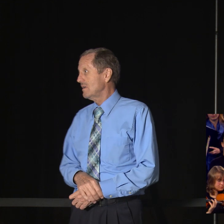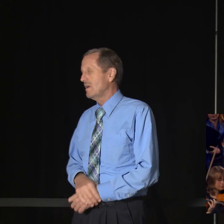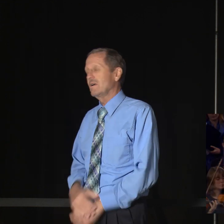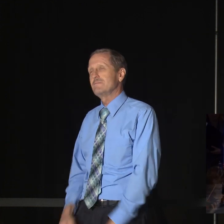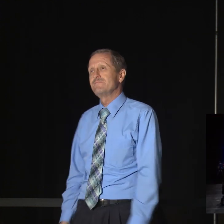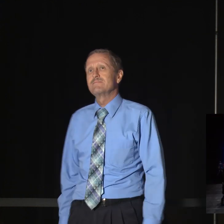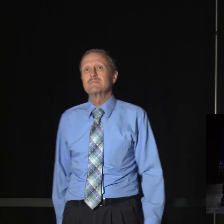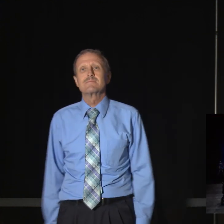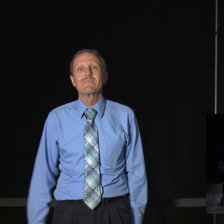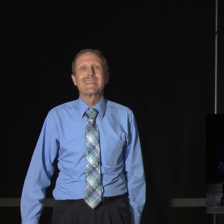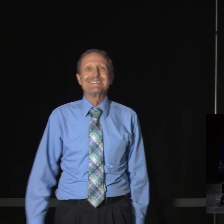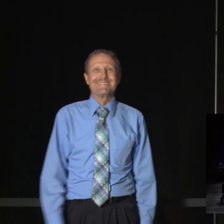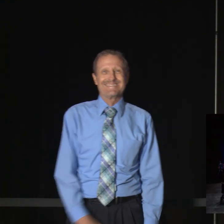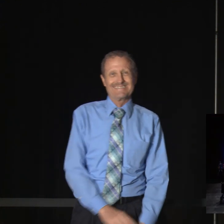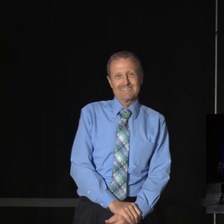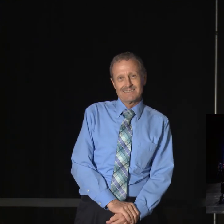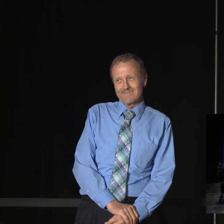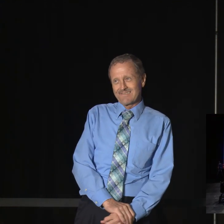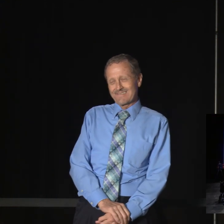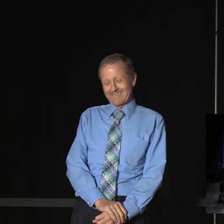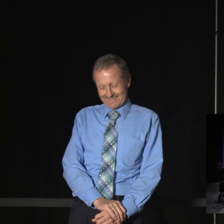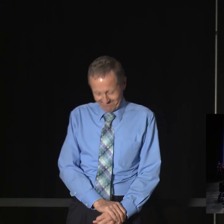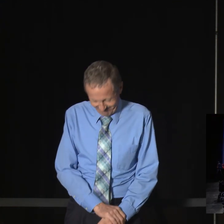end. Amen.